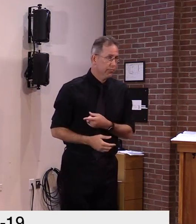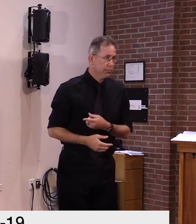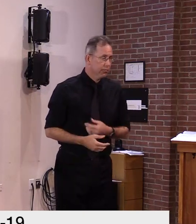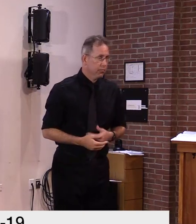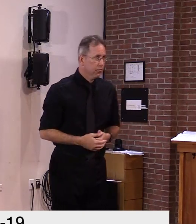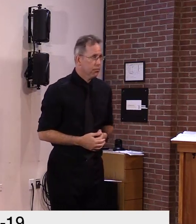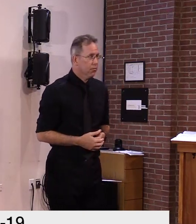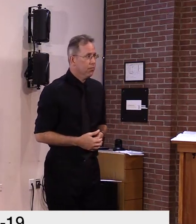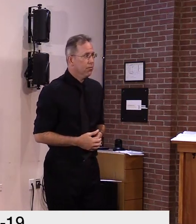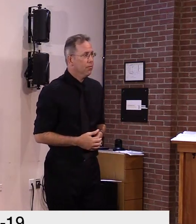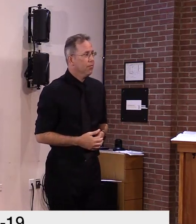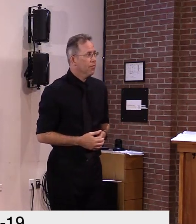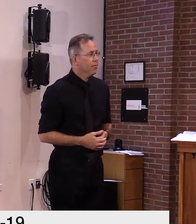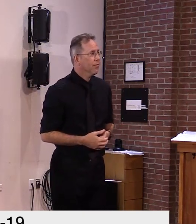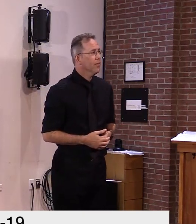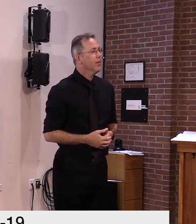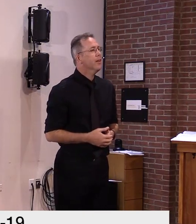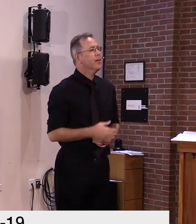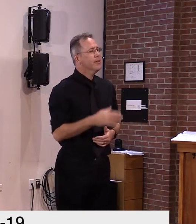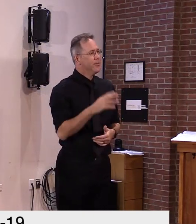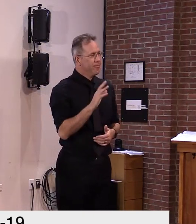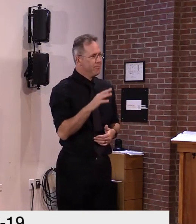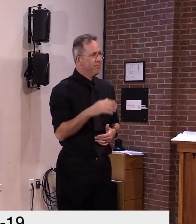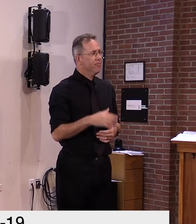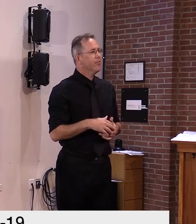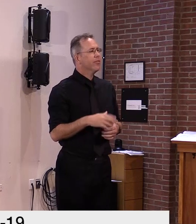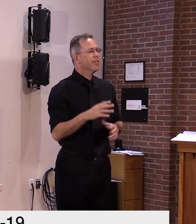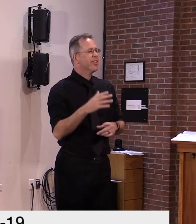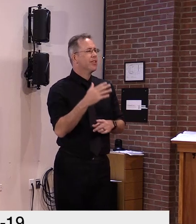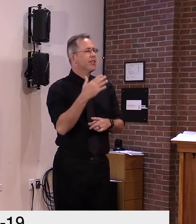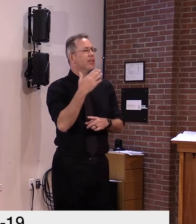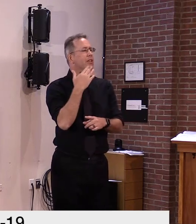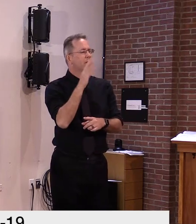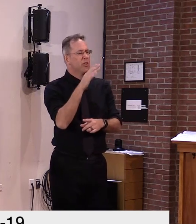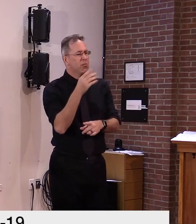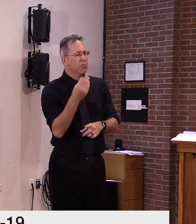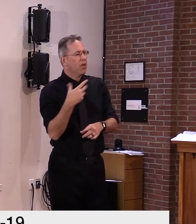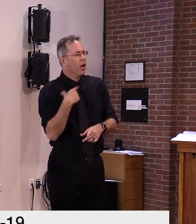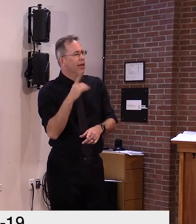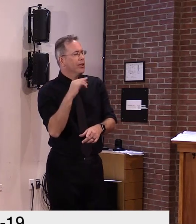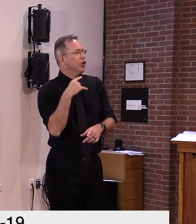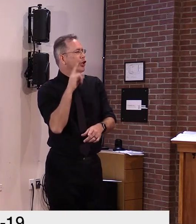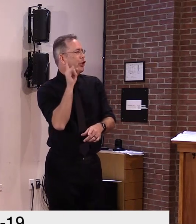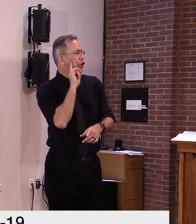Thanks, Aaron. I had heard the report has come out. I haven't read it yet,